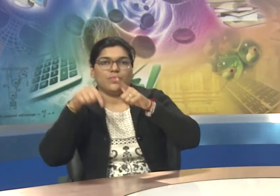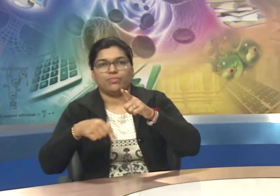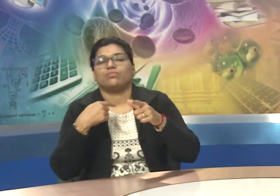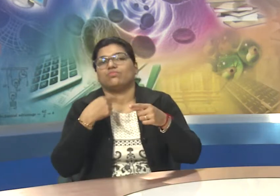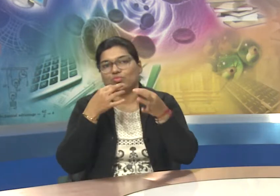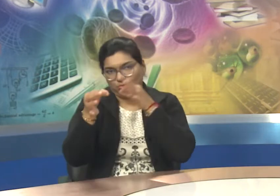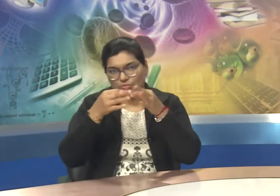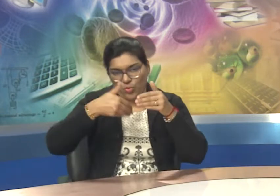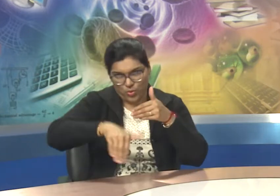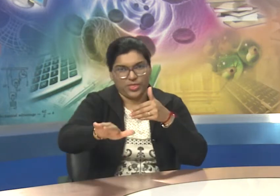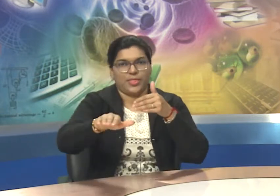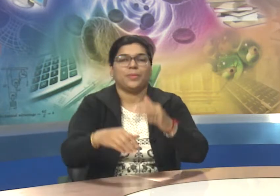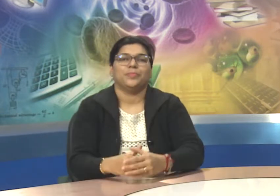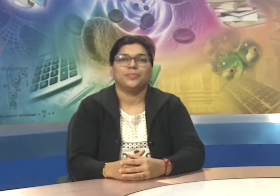needs some explanation.